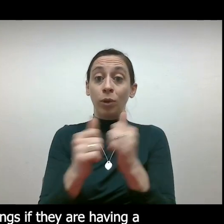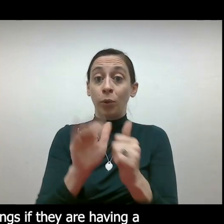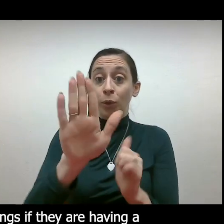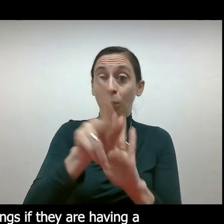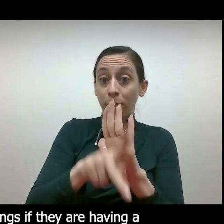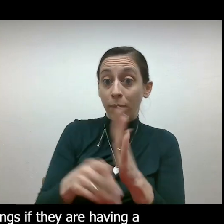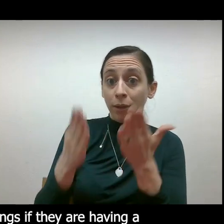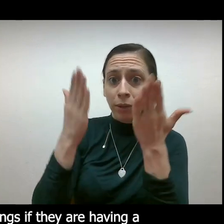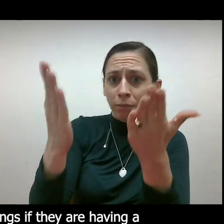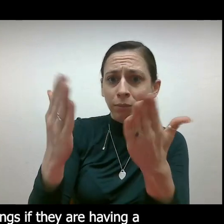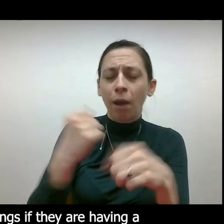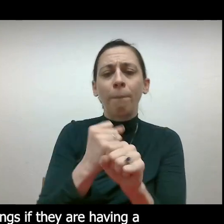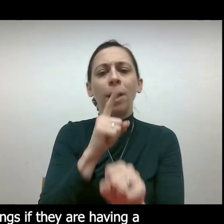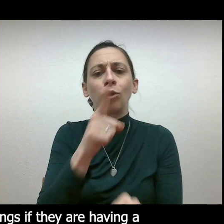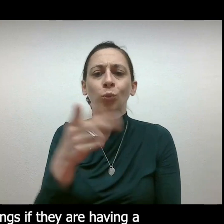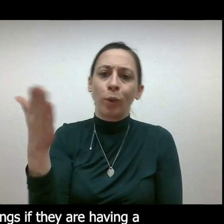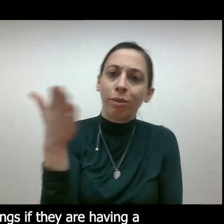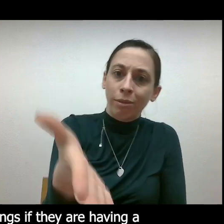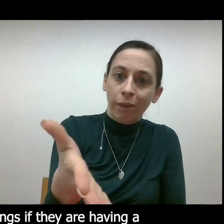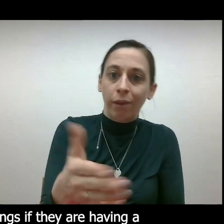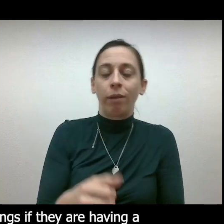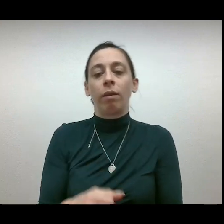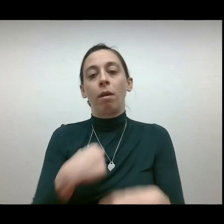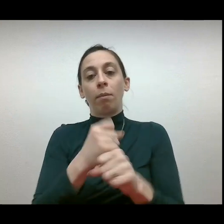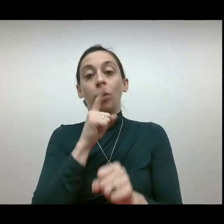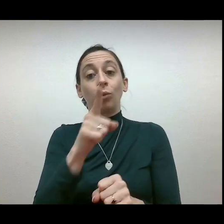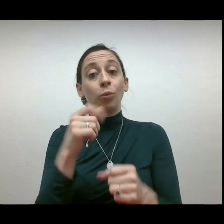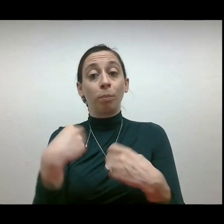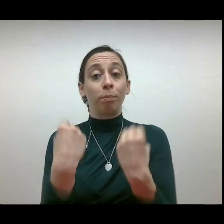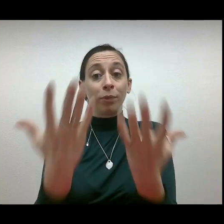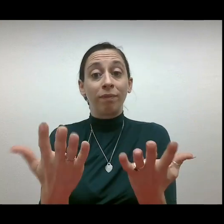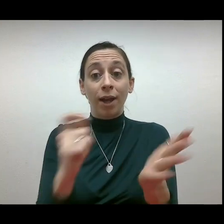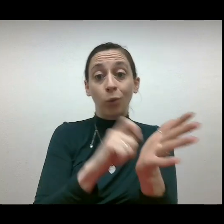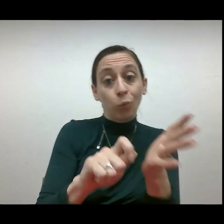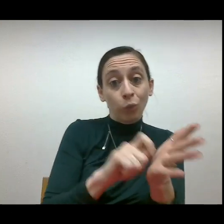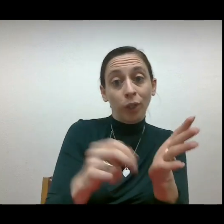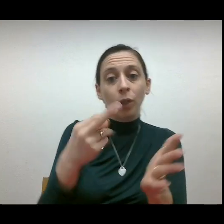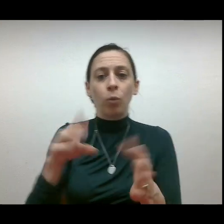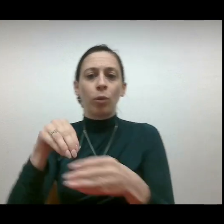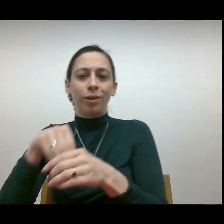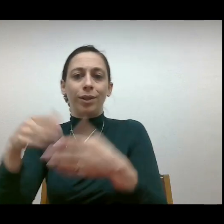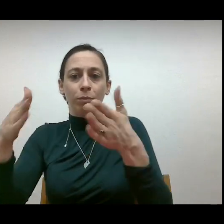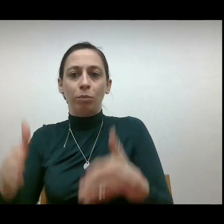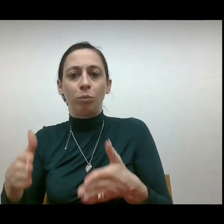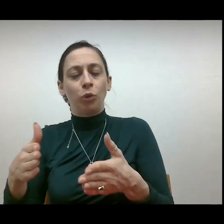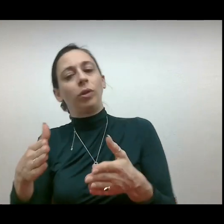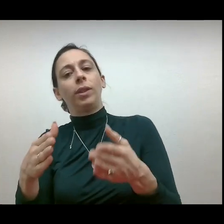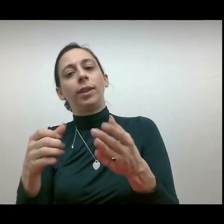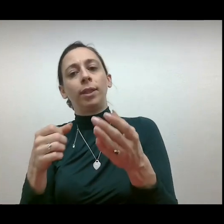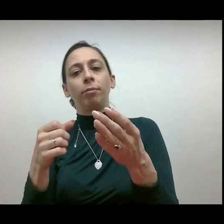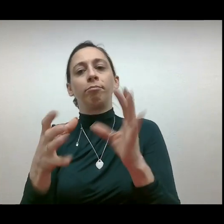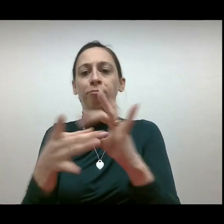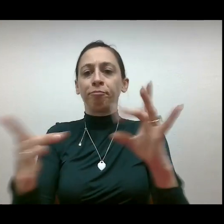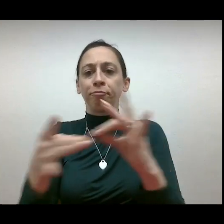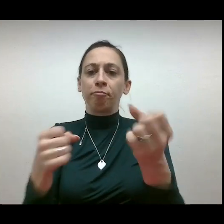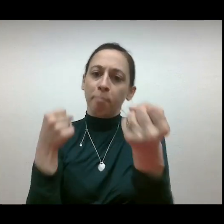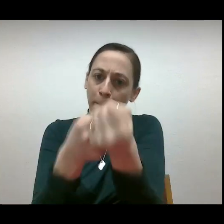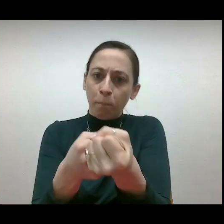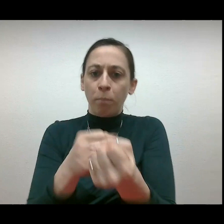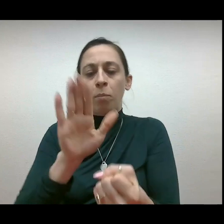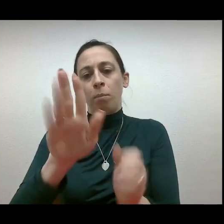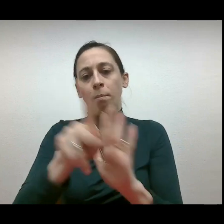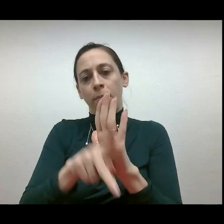committee hearings if they are having a hearing related to your bill, or provide public testimony, either written or